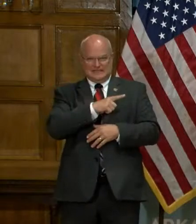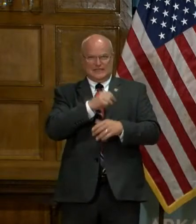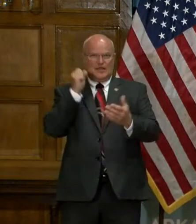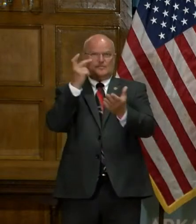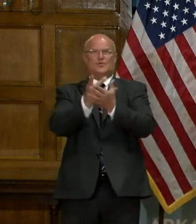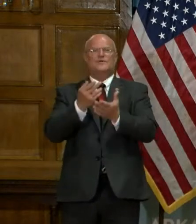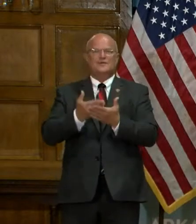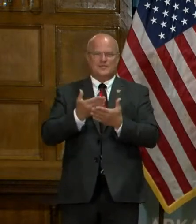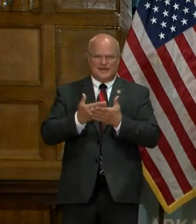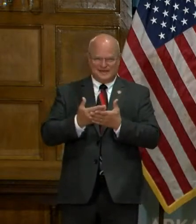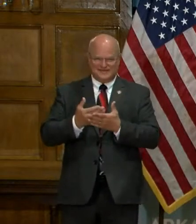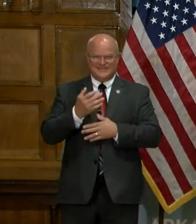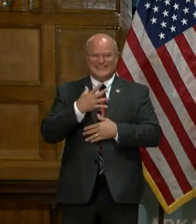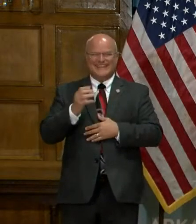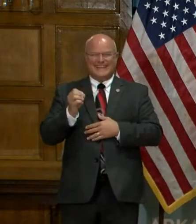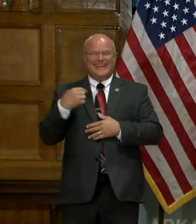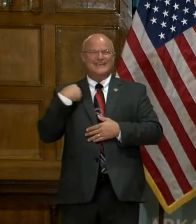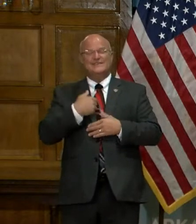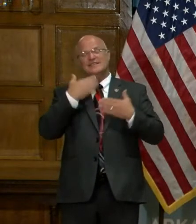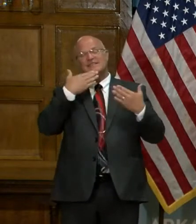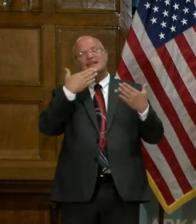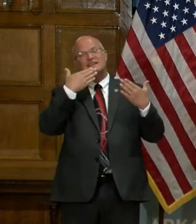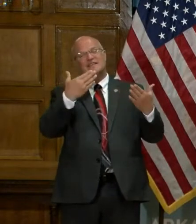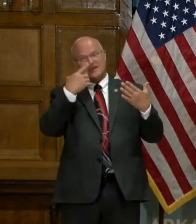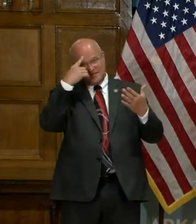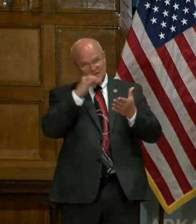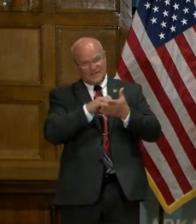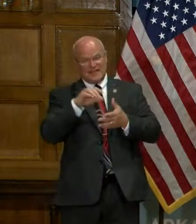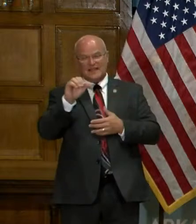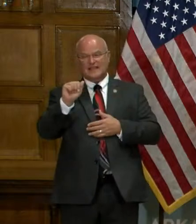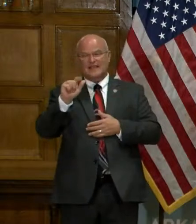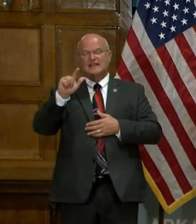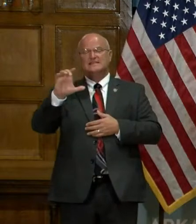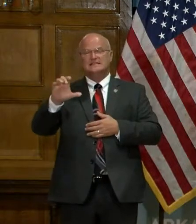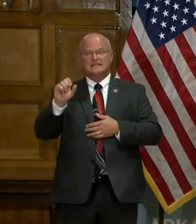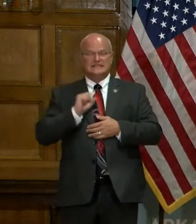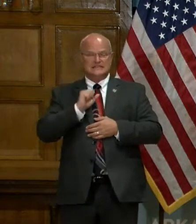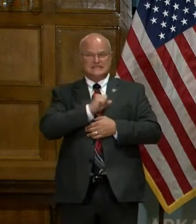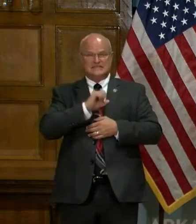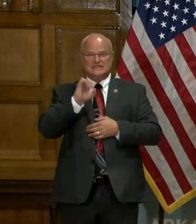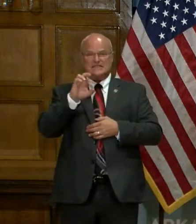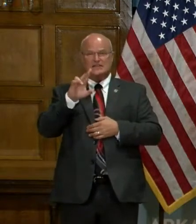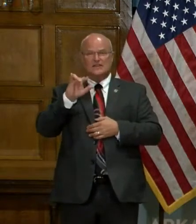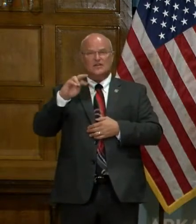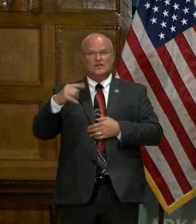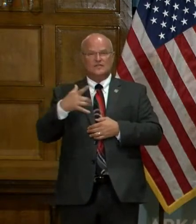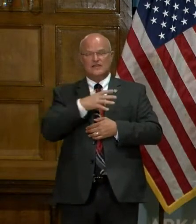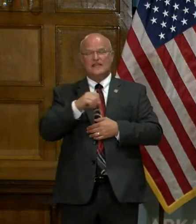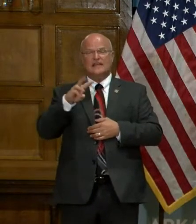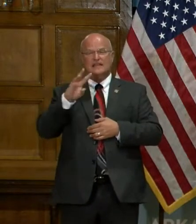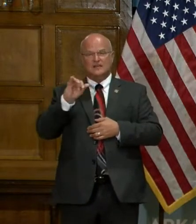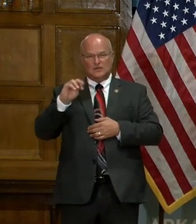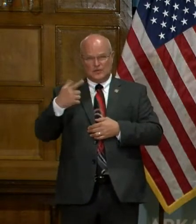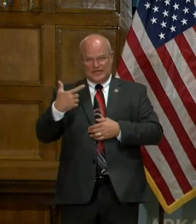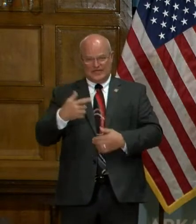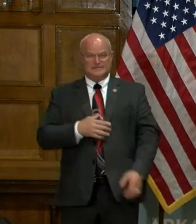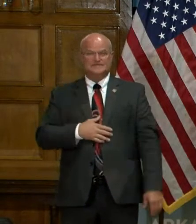money. And we thank you for that through the ALC, Senator Irvin, and Representative Wing. Ken?